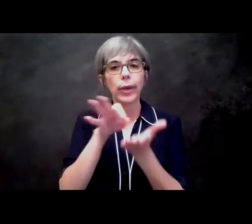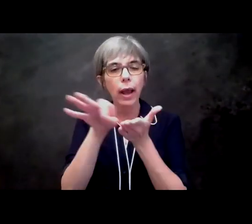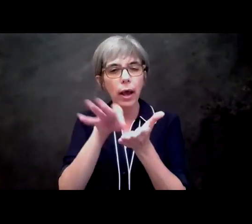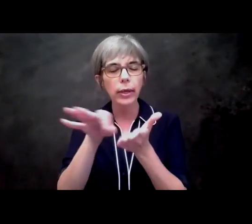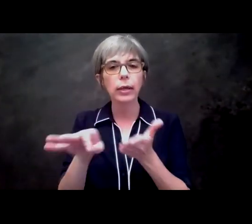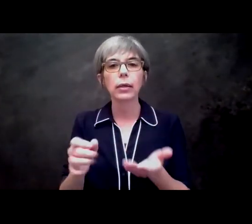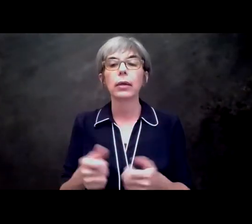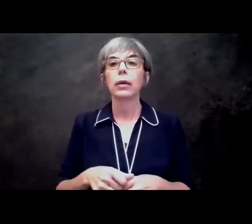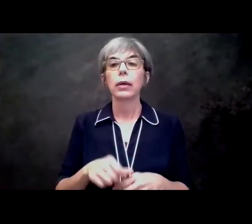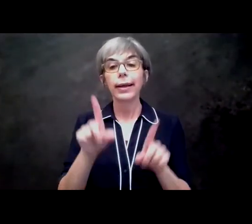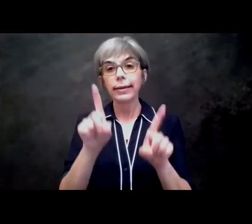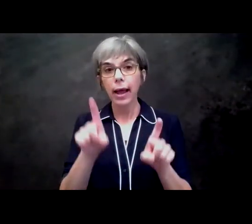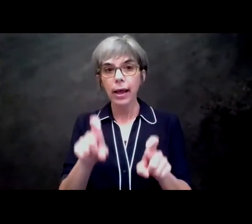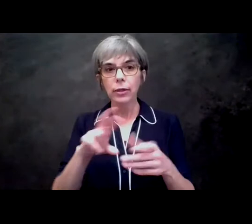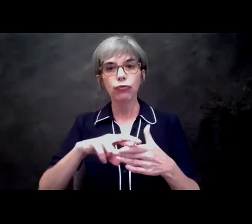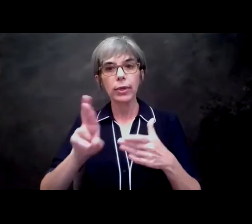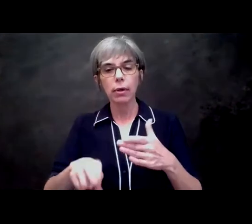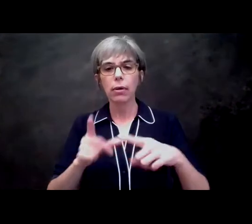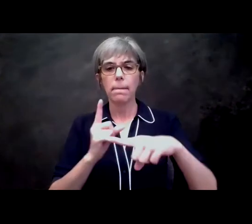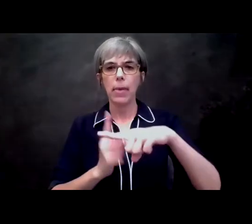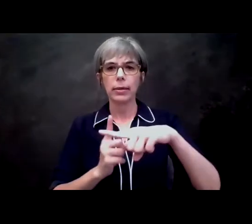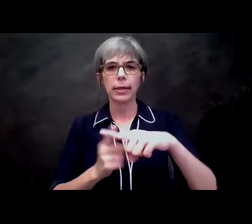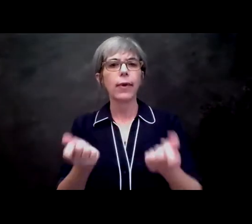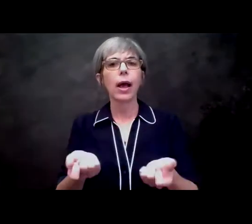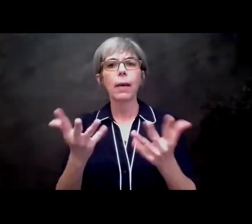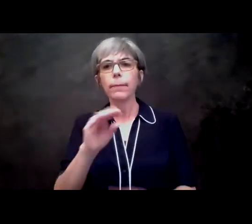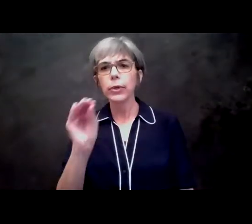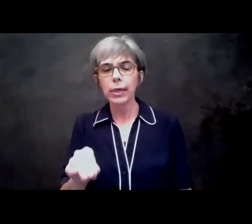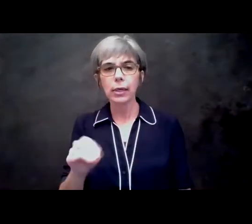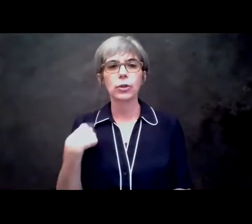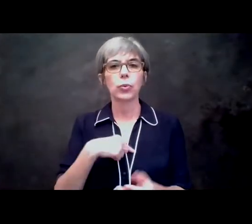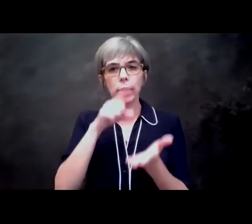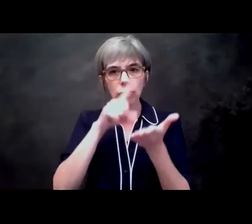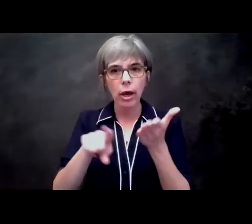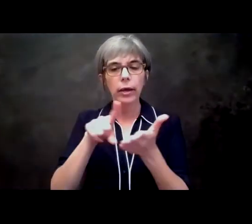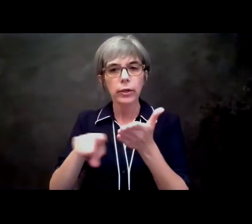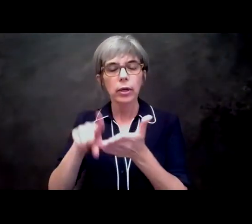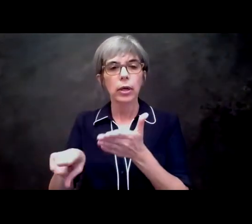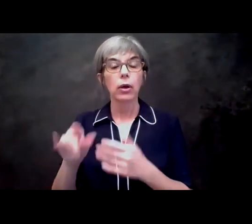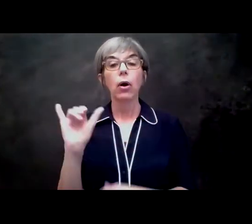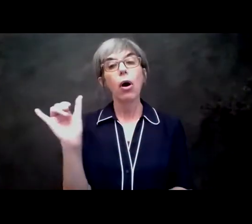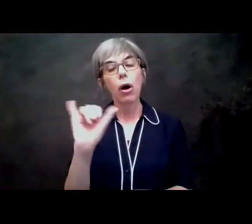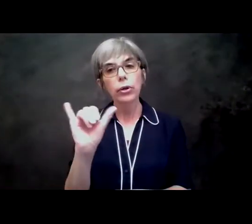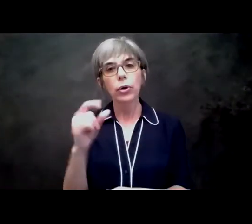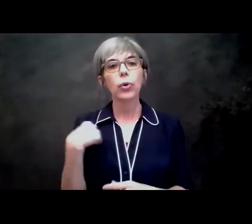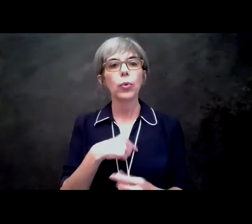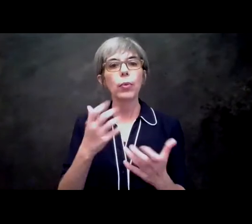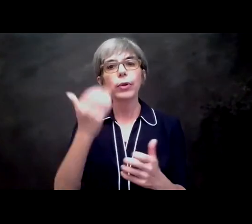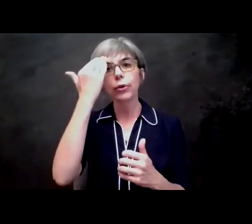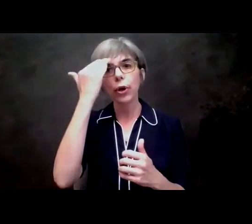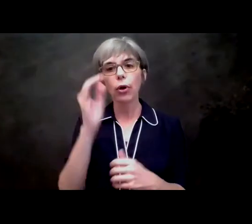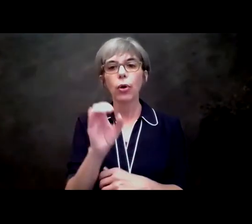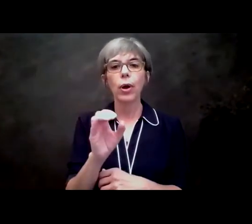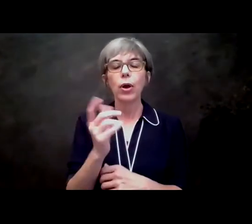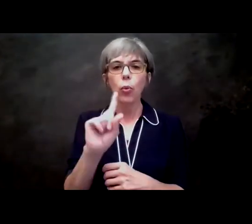positivity rate, which is the number of positive tests out of all the tests performed. And of course, we're looking for outbreaks and